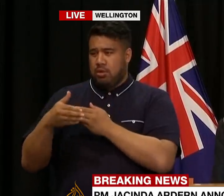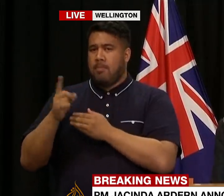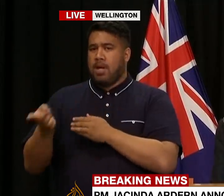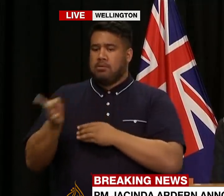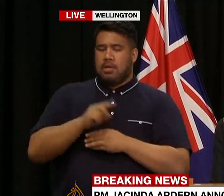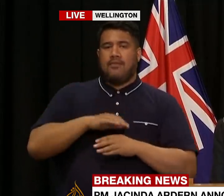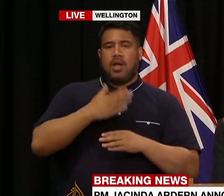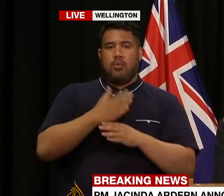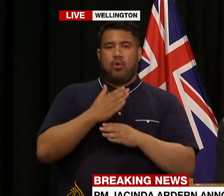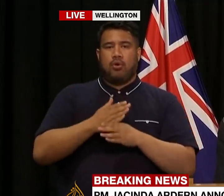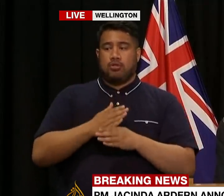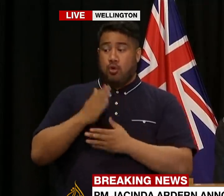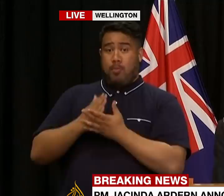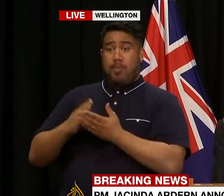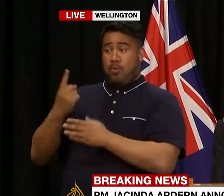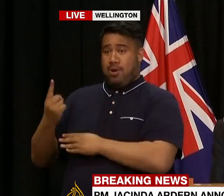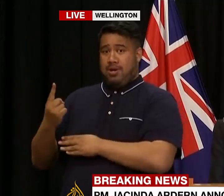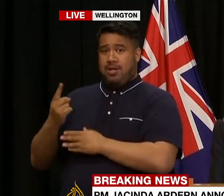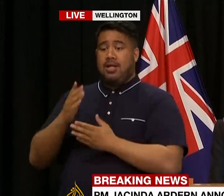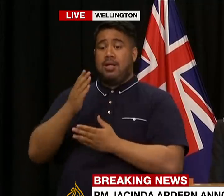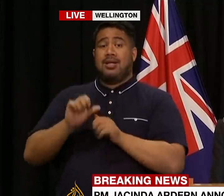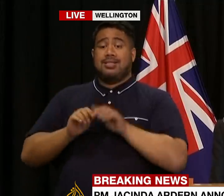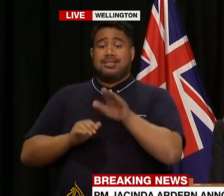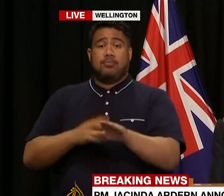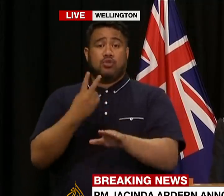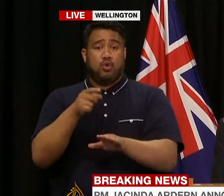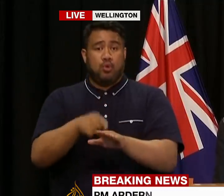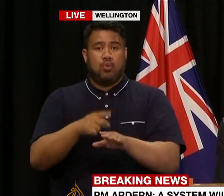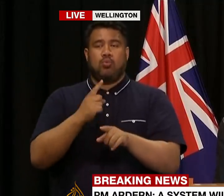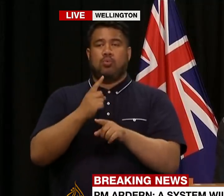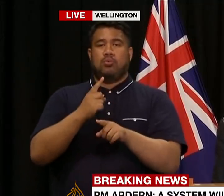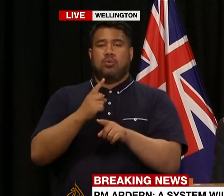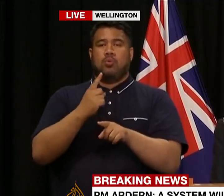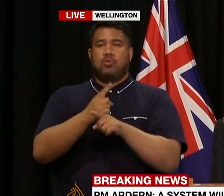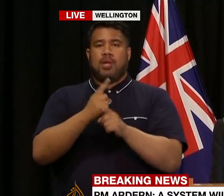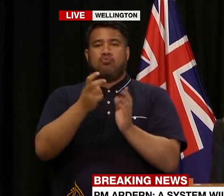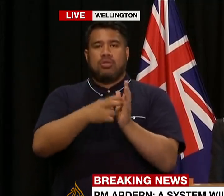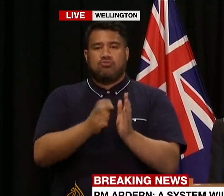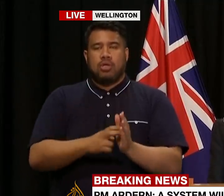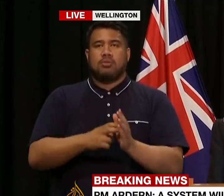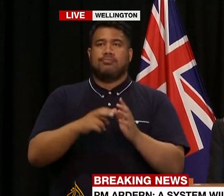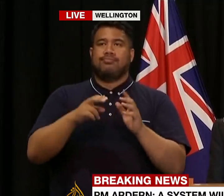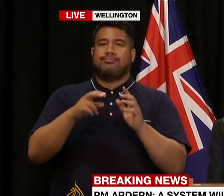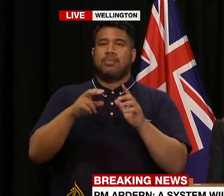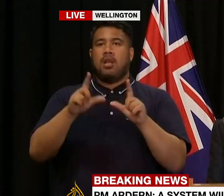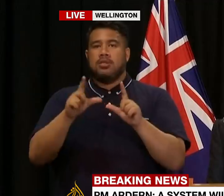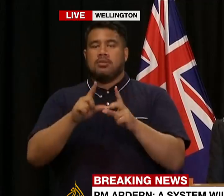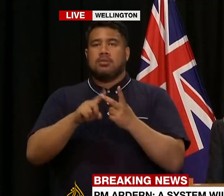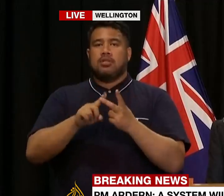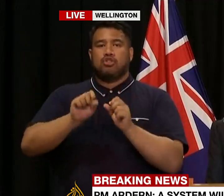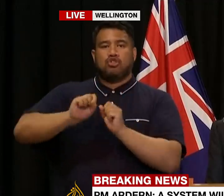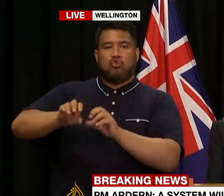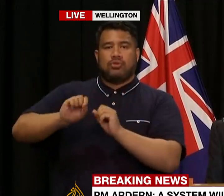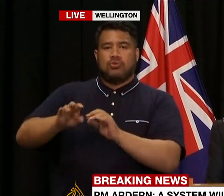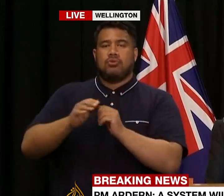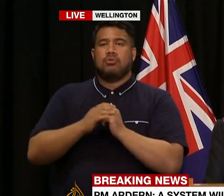In Tranche 2, we'll look at issues around licensing, issues around registration, issues around storage. There